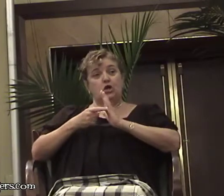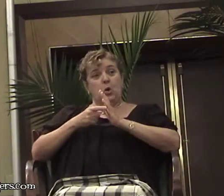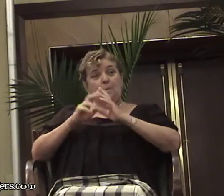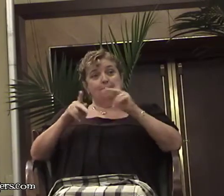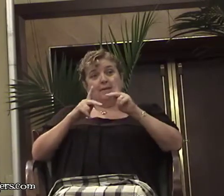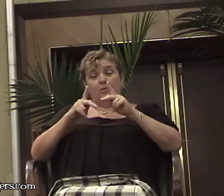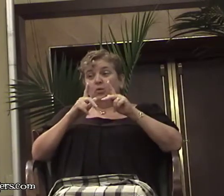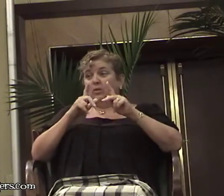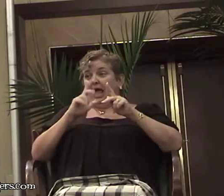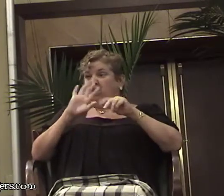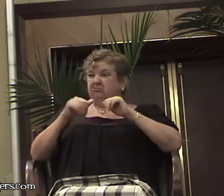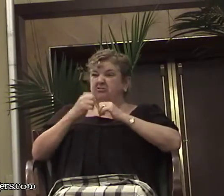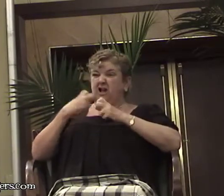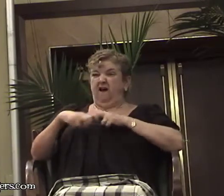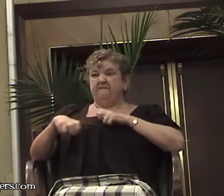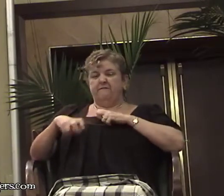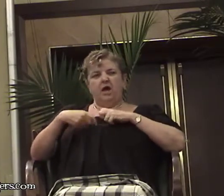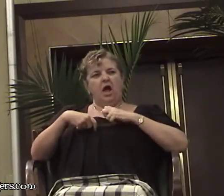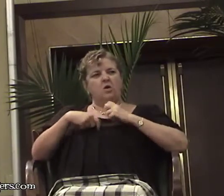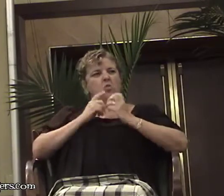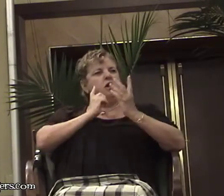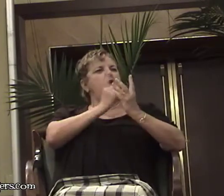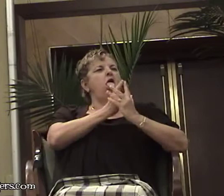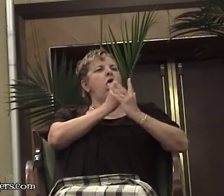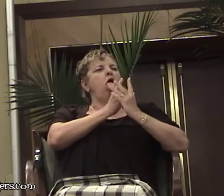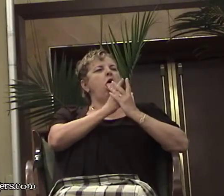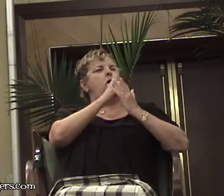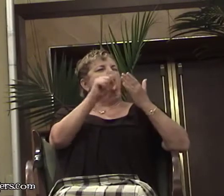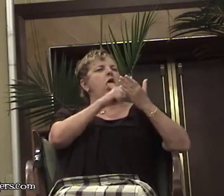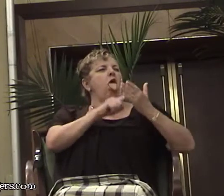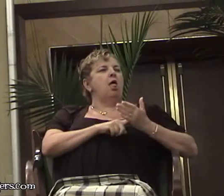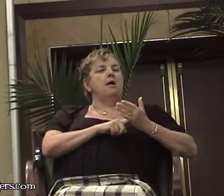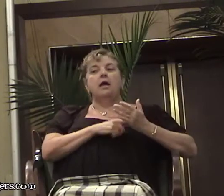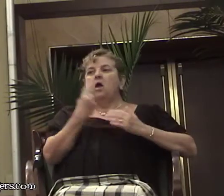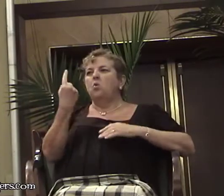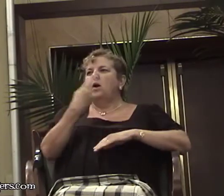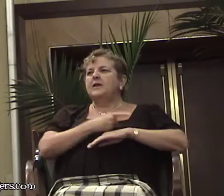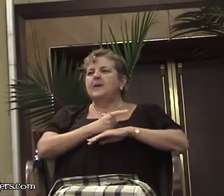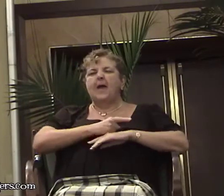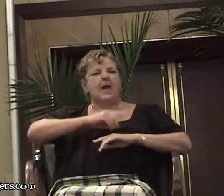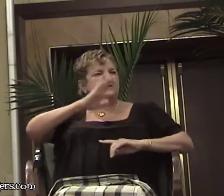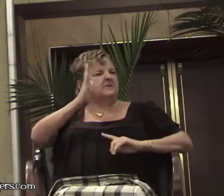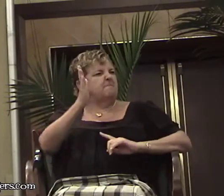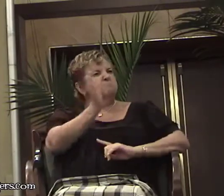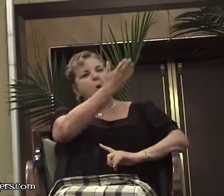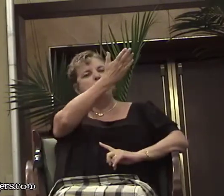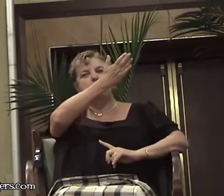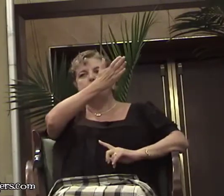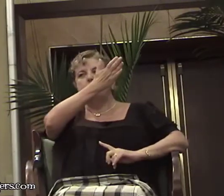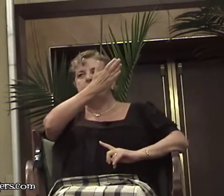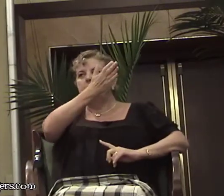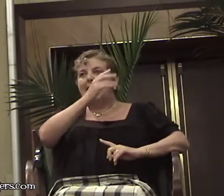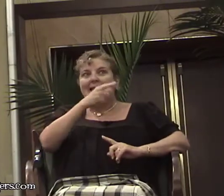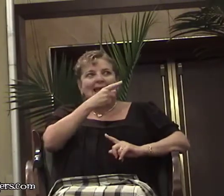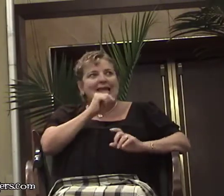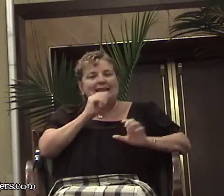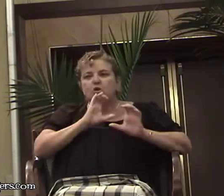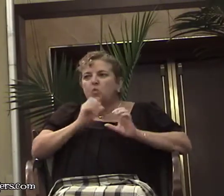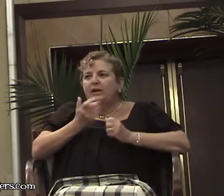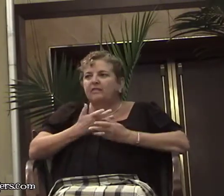guy. You know, the verbal taunts, you know, the insults. And one day I slapped him, open-handed slap. He didn't do nothing. And then one day I spat upon